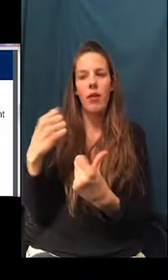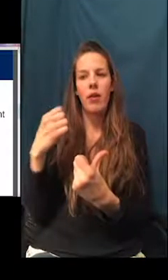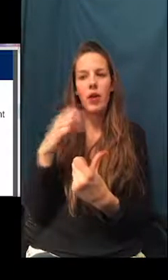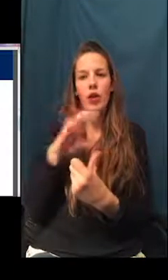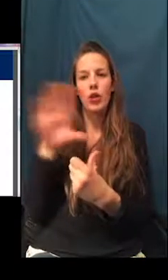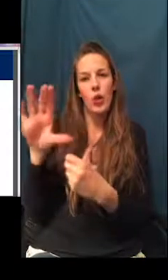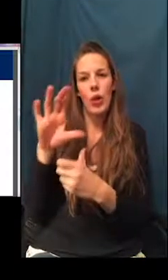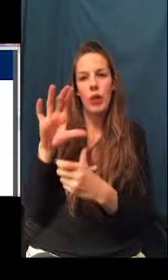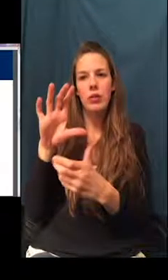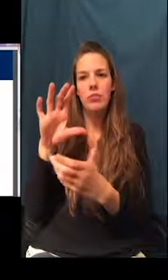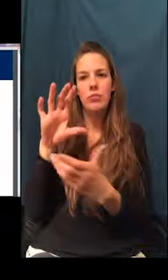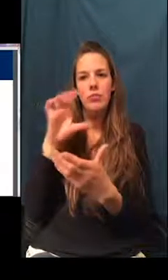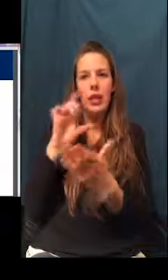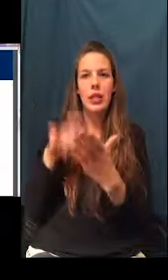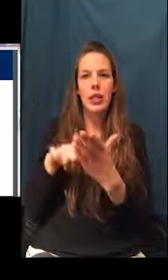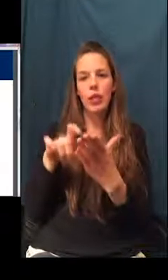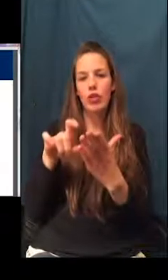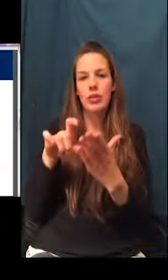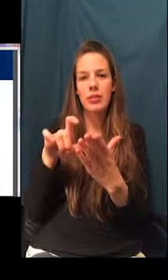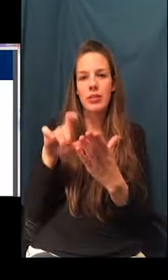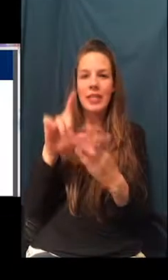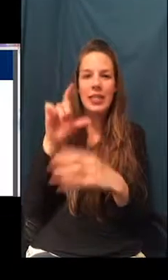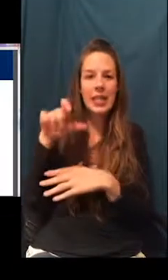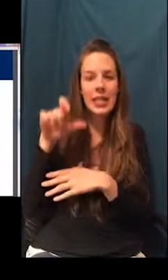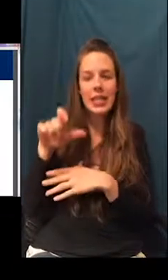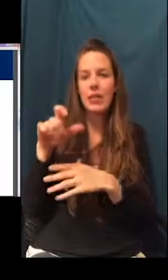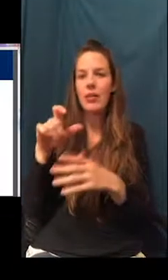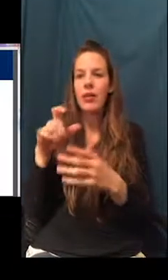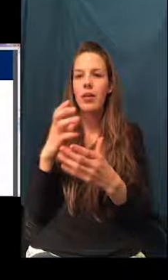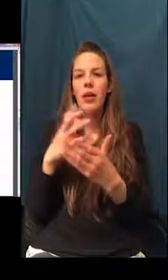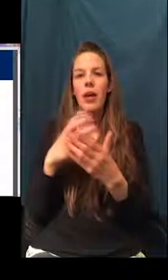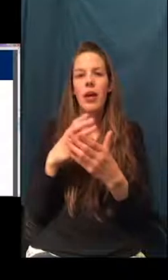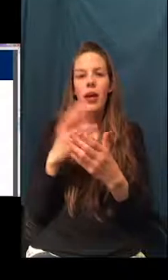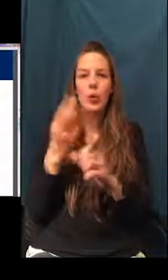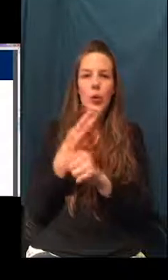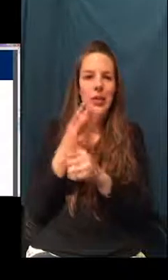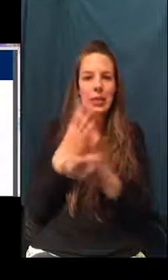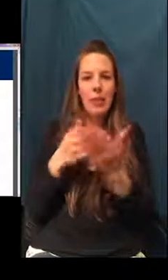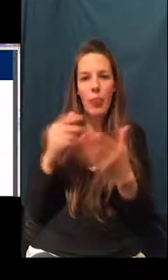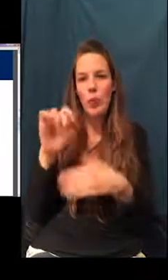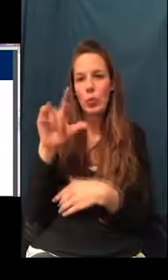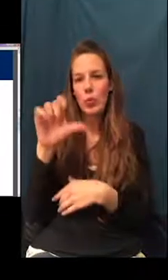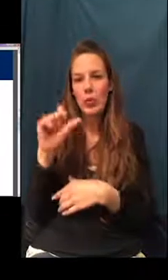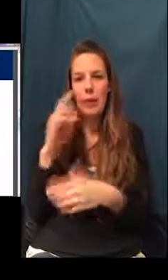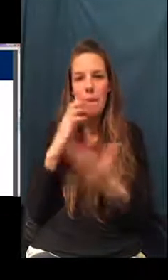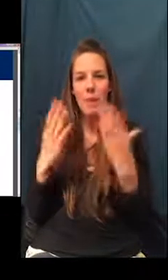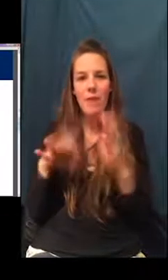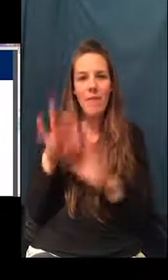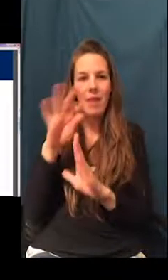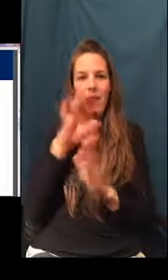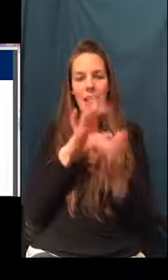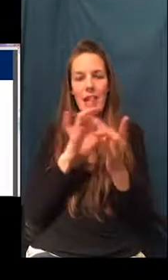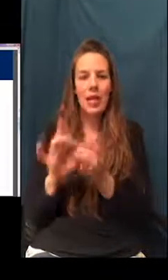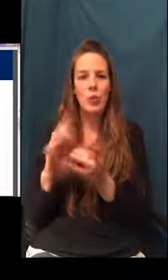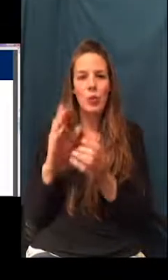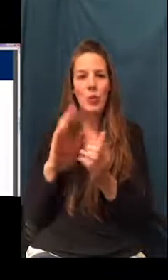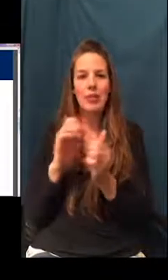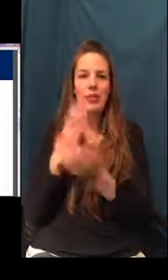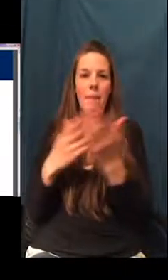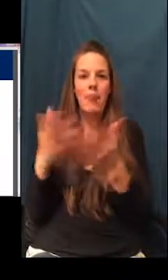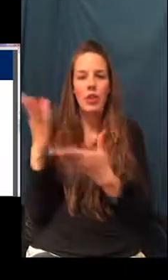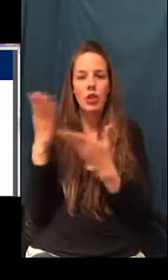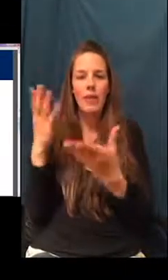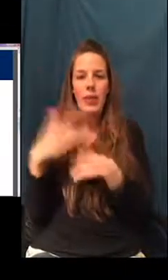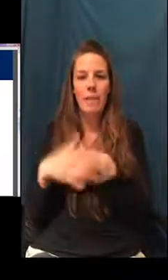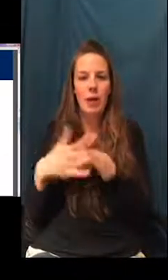your indicators of need, and using some of those tools that you might find, and then connecting with some of these